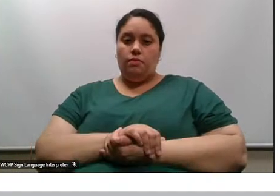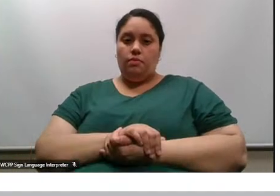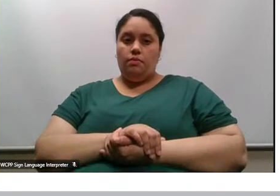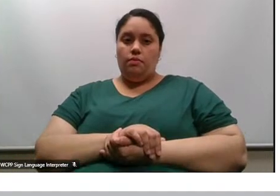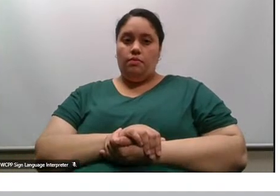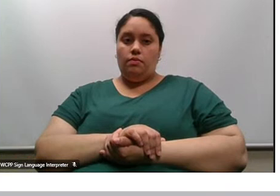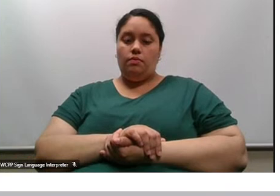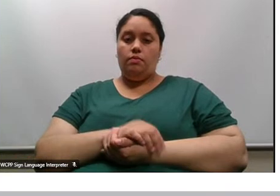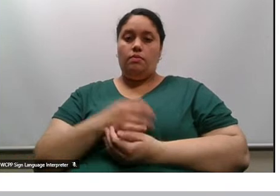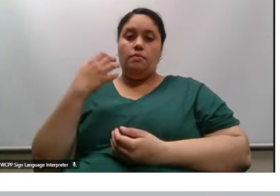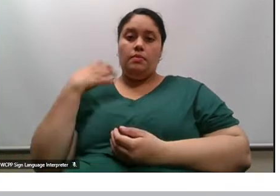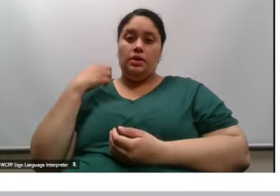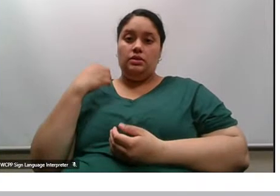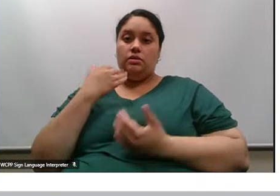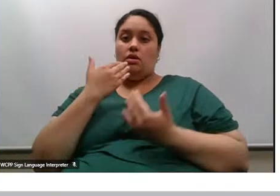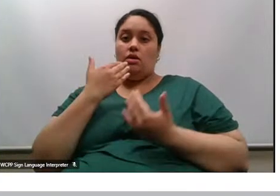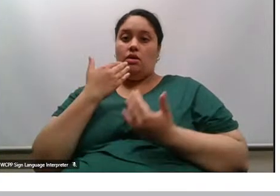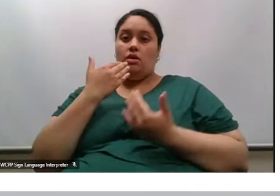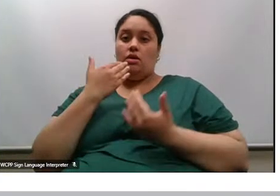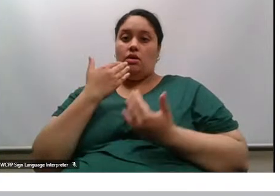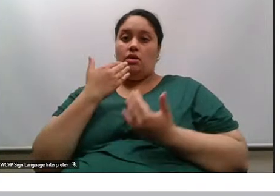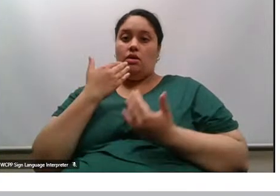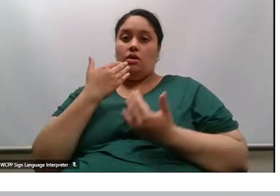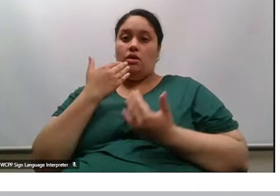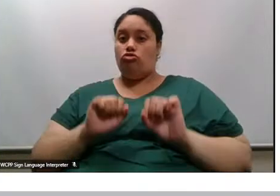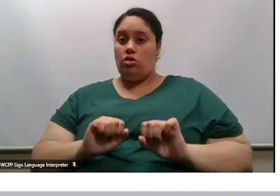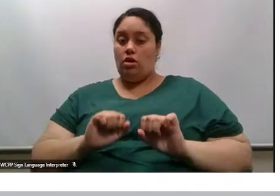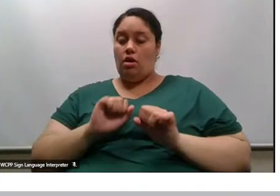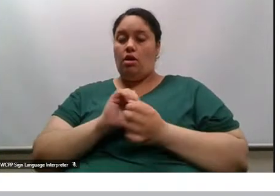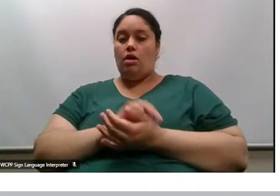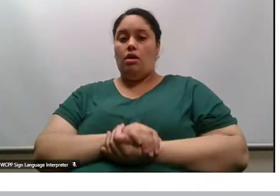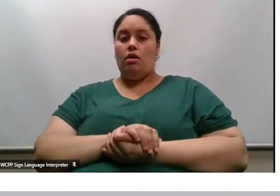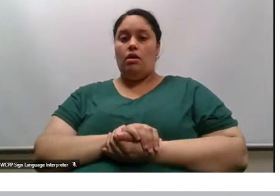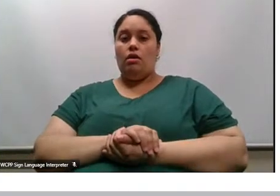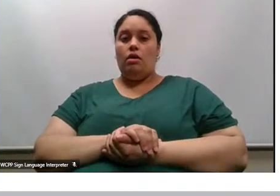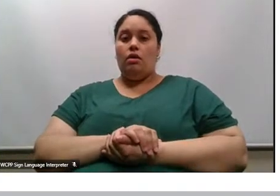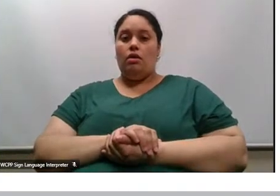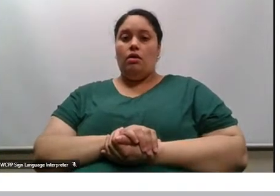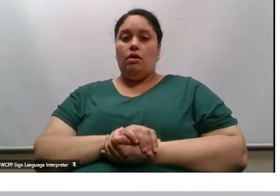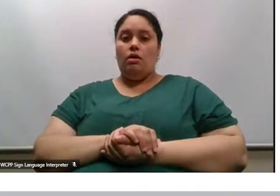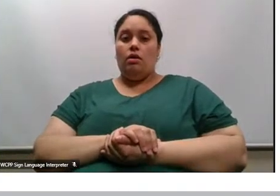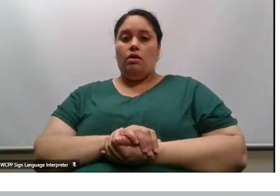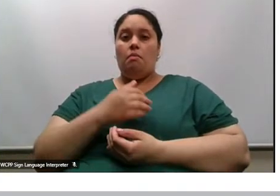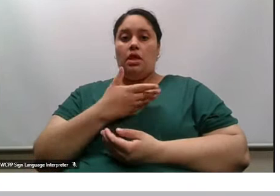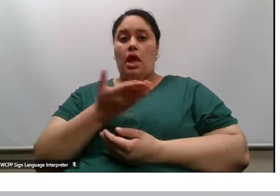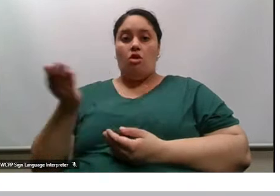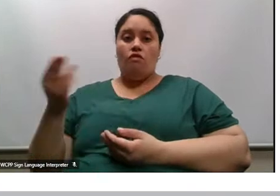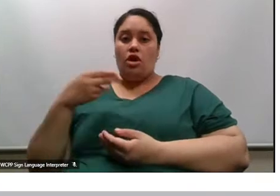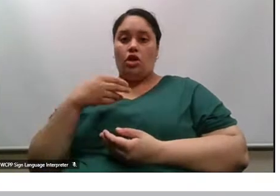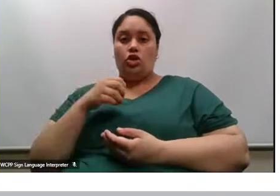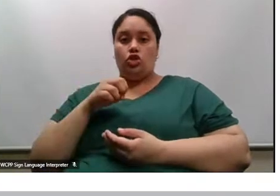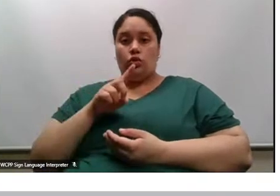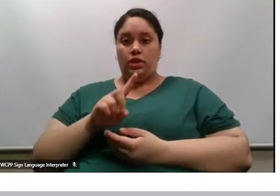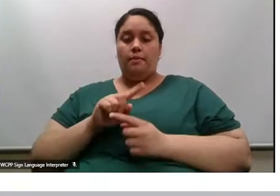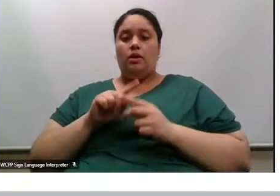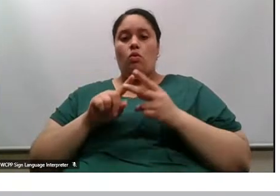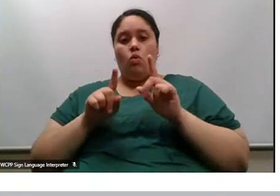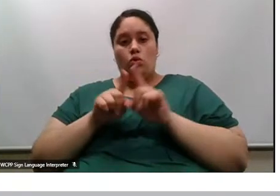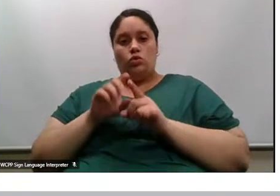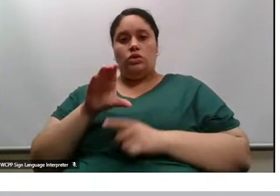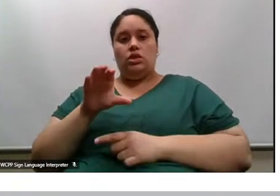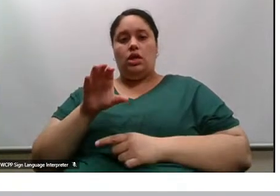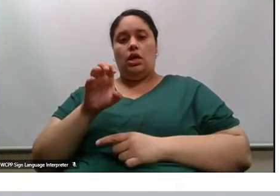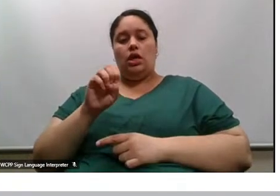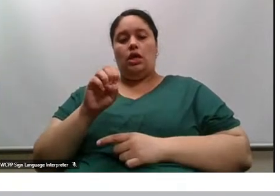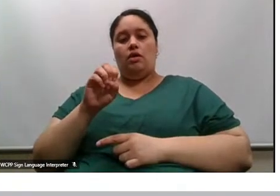Thank you so much, Chairperson. I am going to give over to the HOD, but also to the CEO of the Western